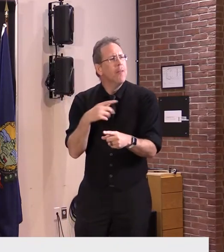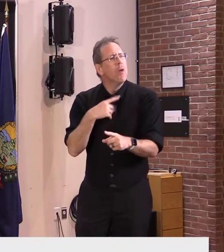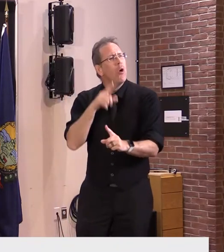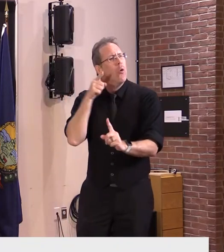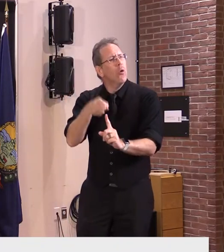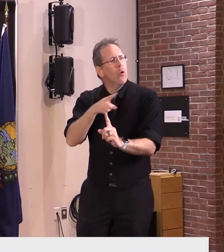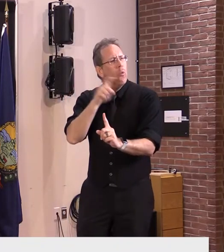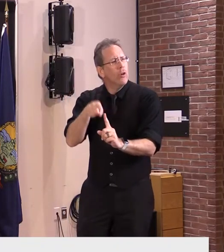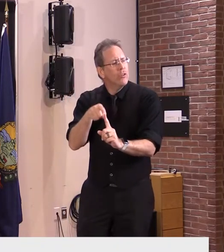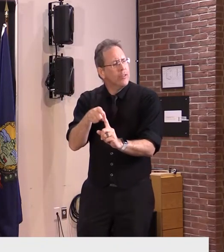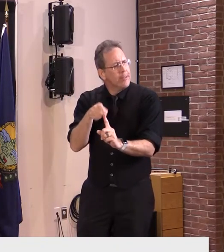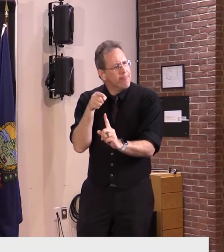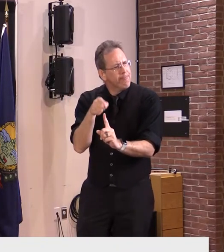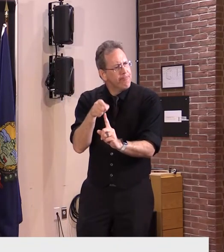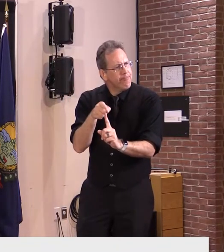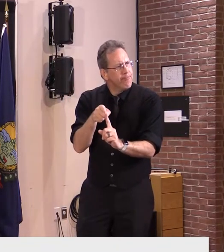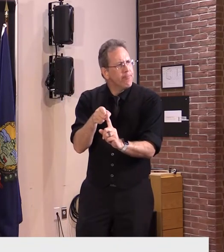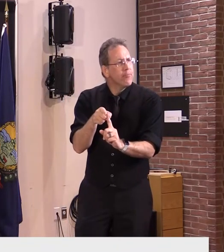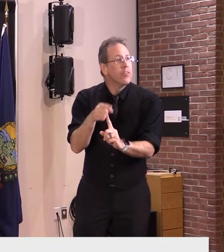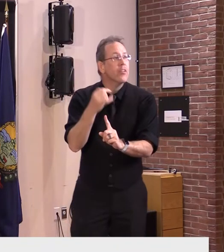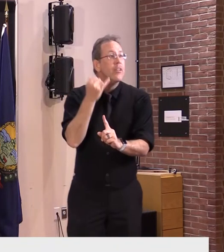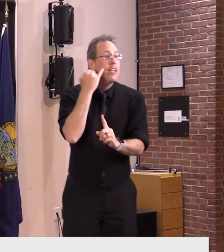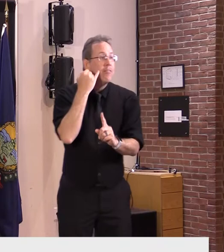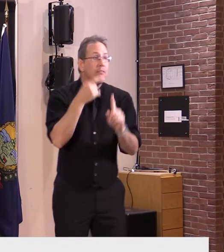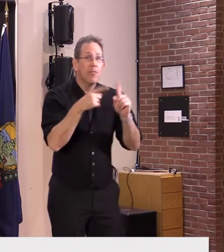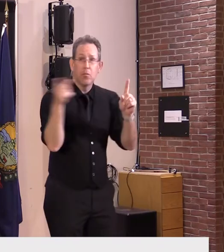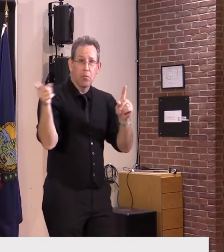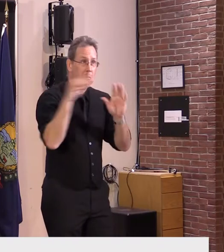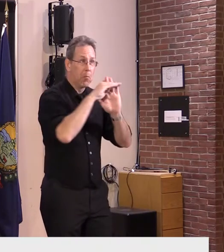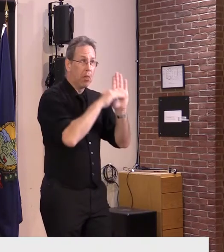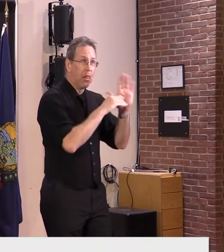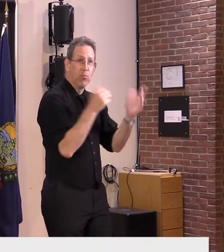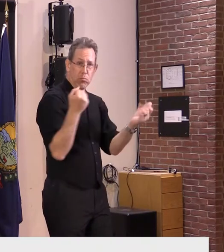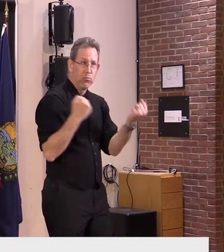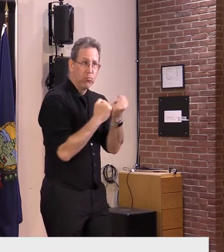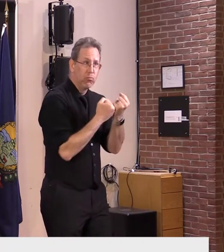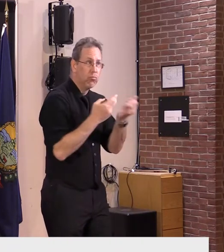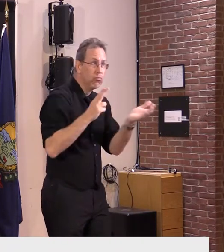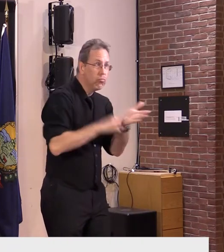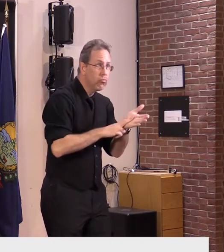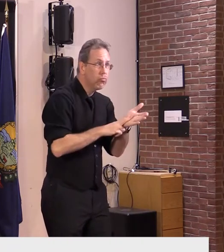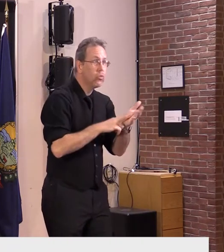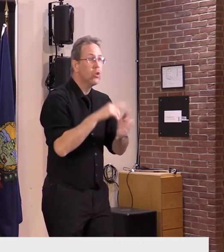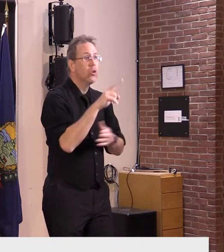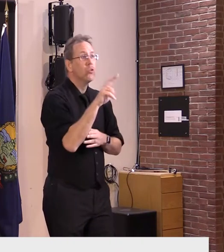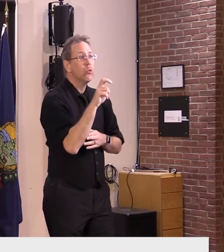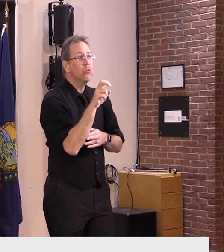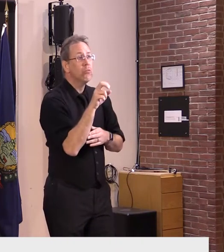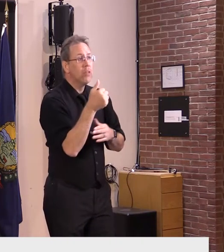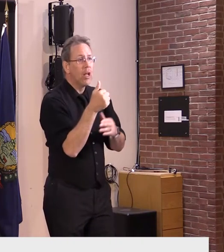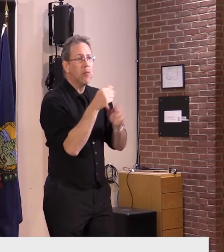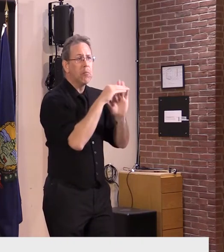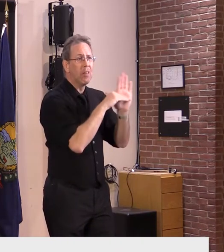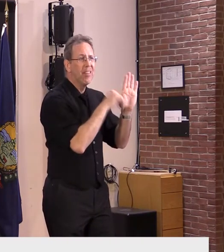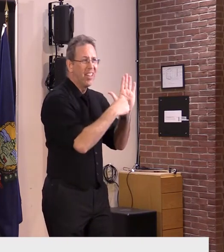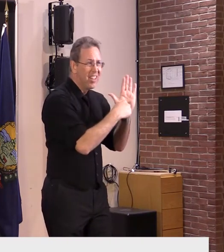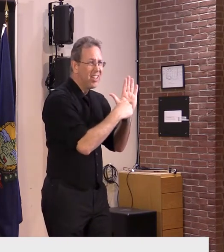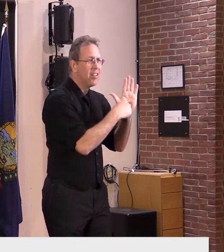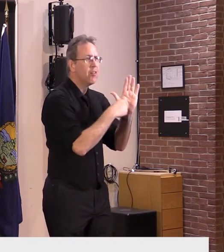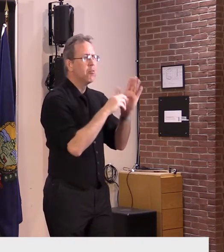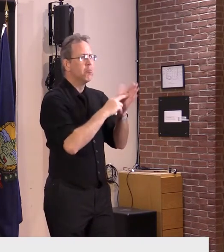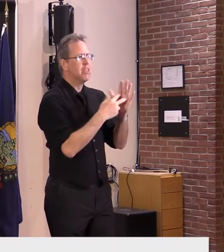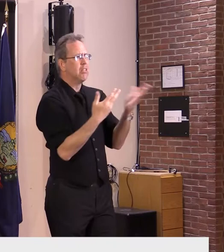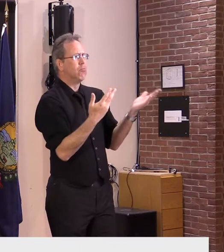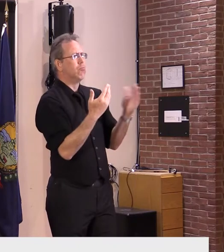aren't you, if you sign the bill, if you sign, you know, 210, wouldn't you essentially be signing up for a statewide